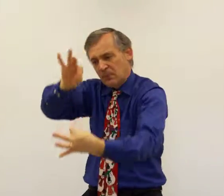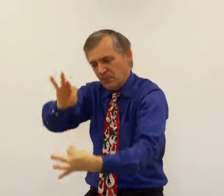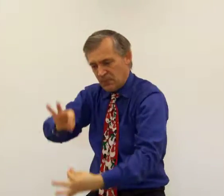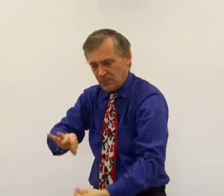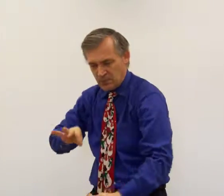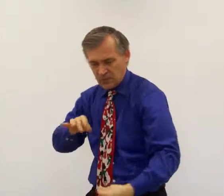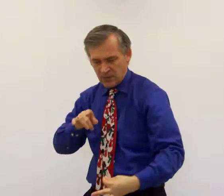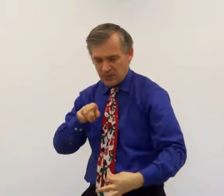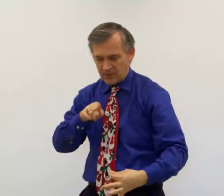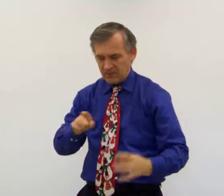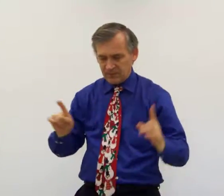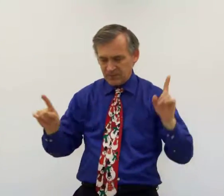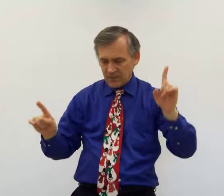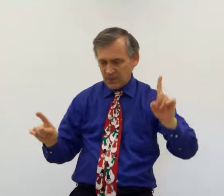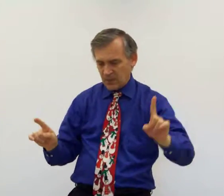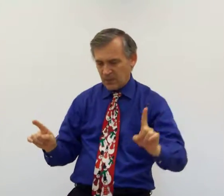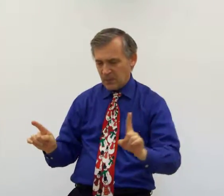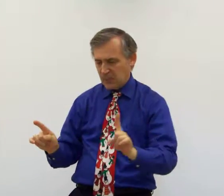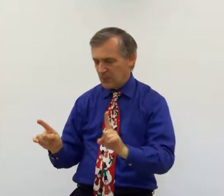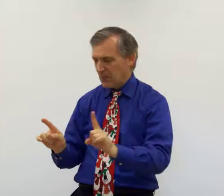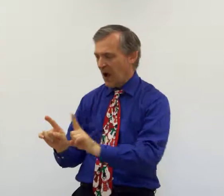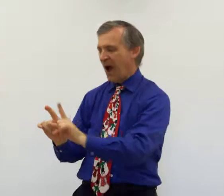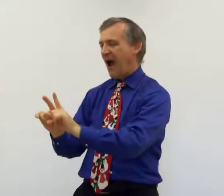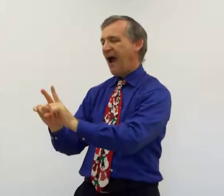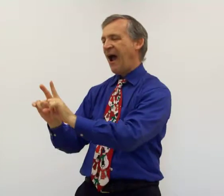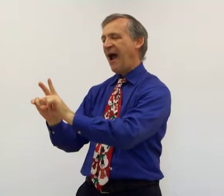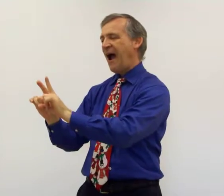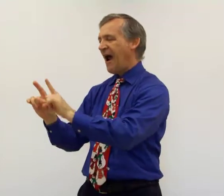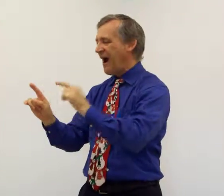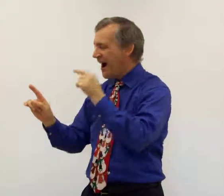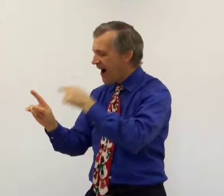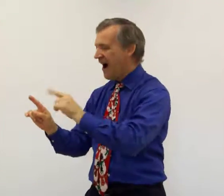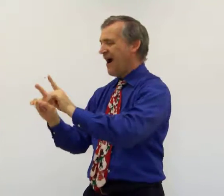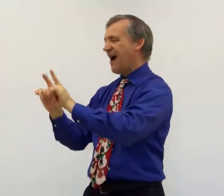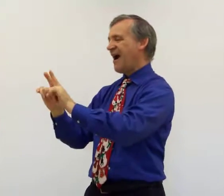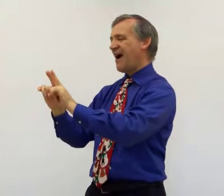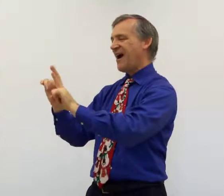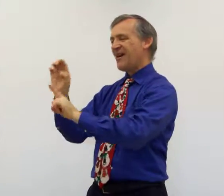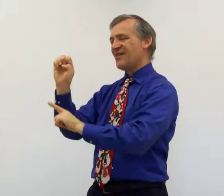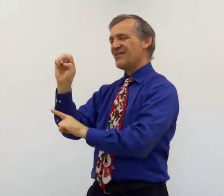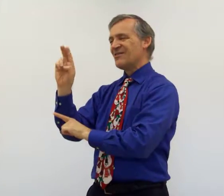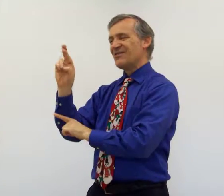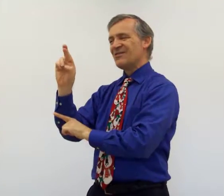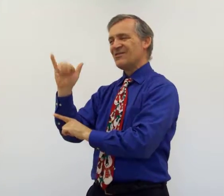and there they walked together. Or where the path is narrow,